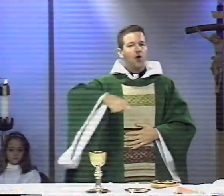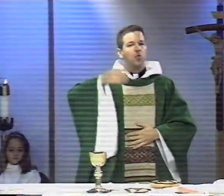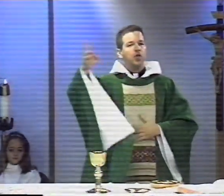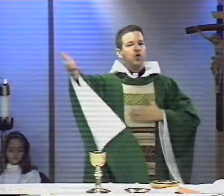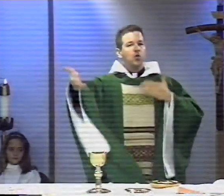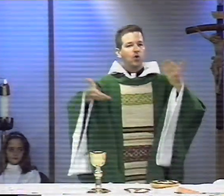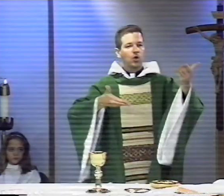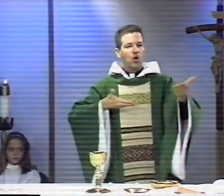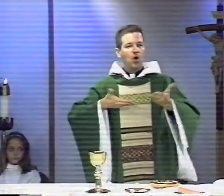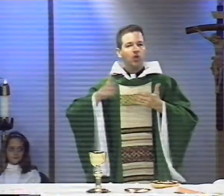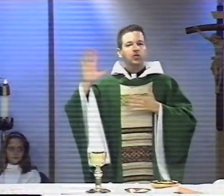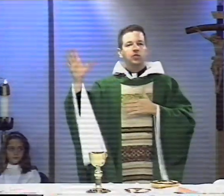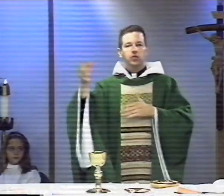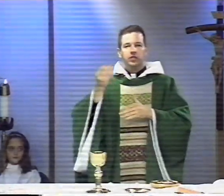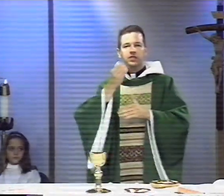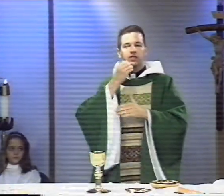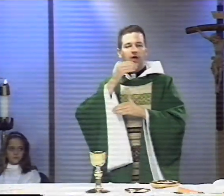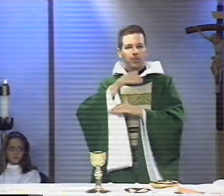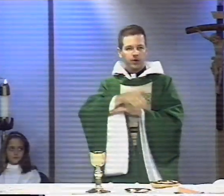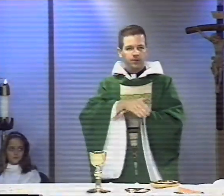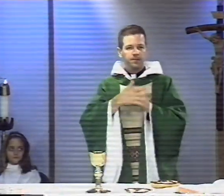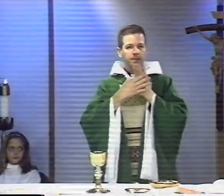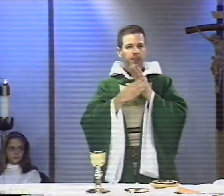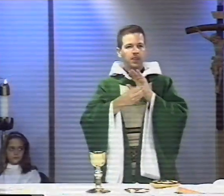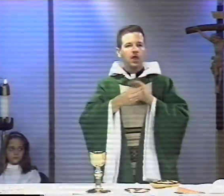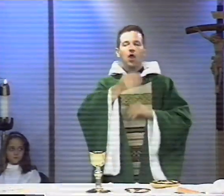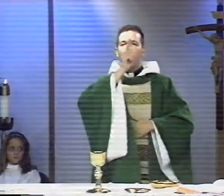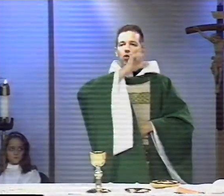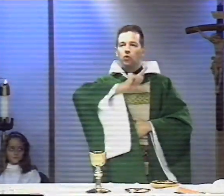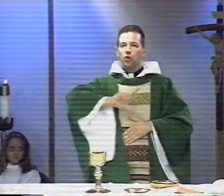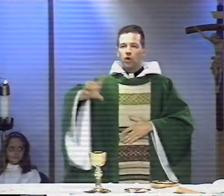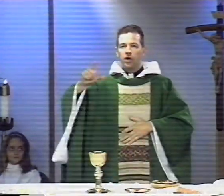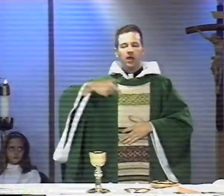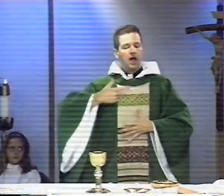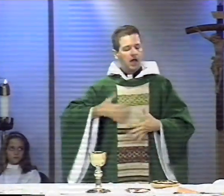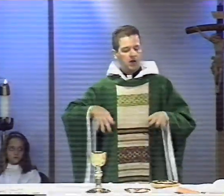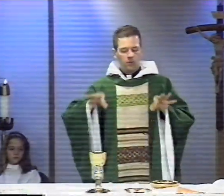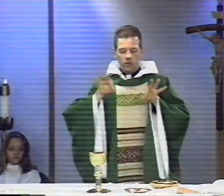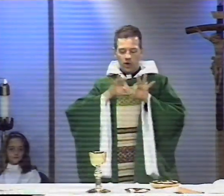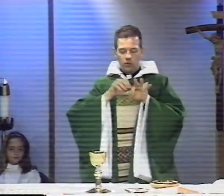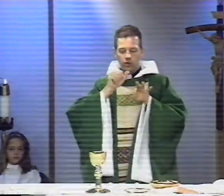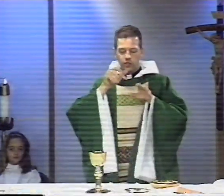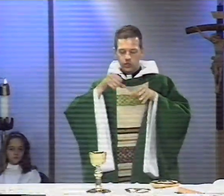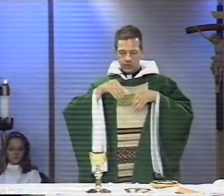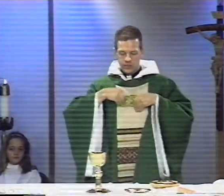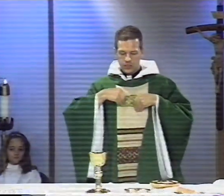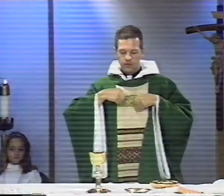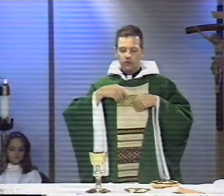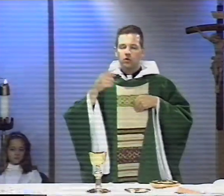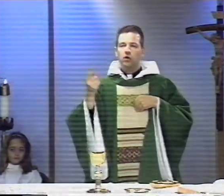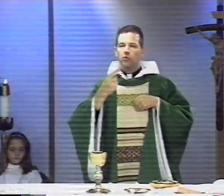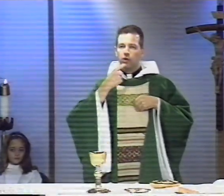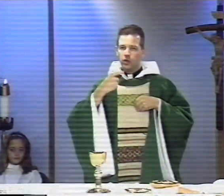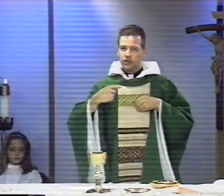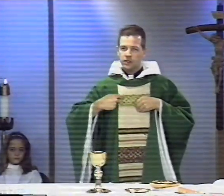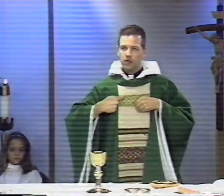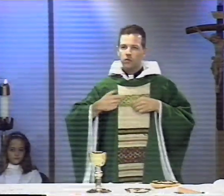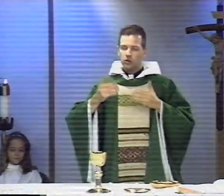we who are called to his supper. Lord, I am not worthy to receive you, but only say the